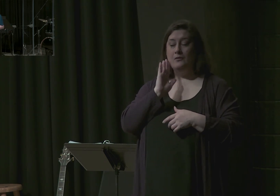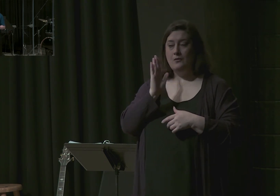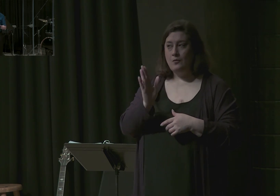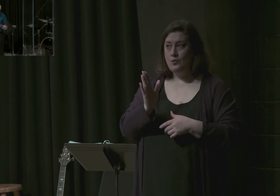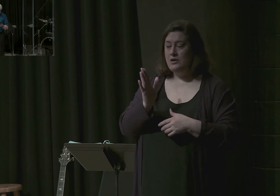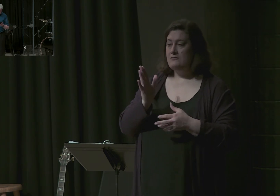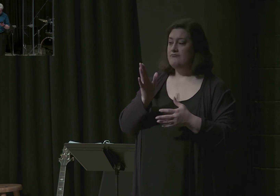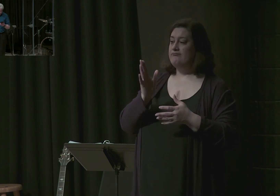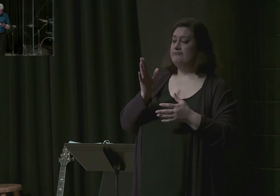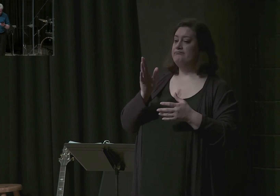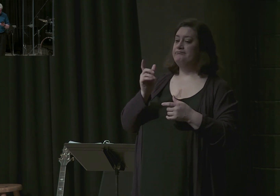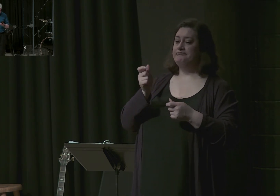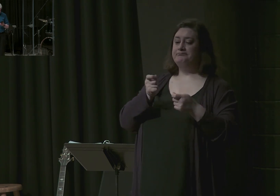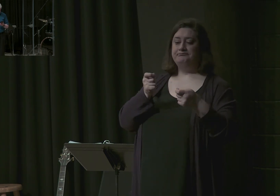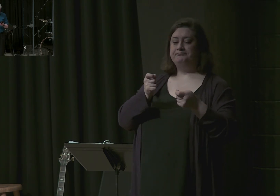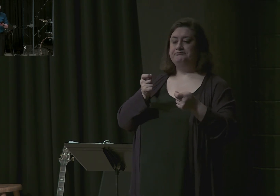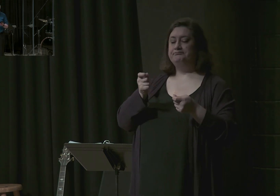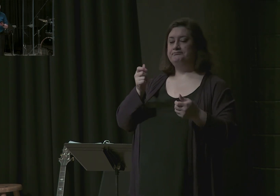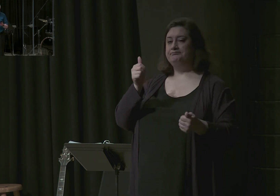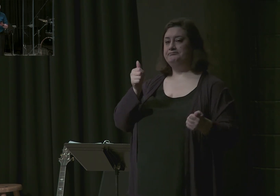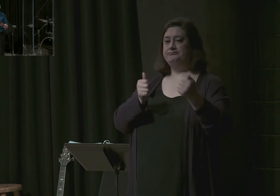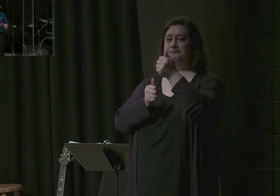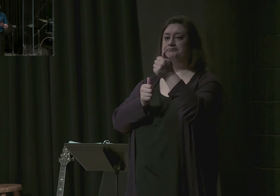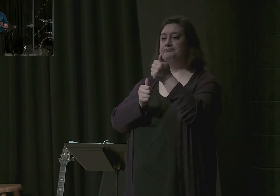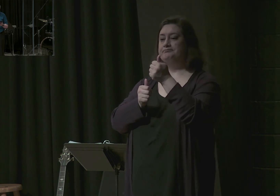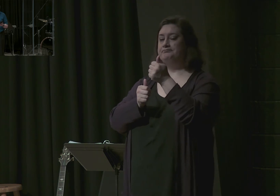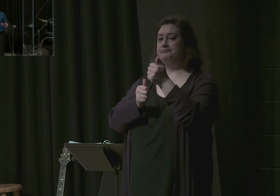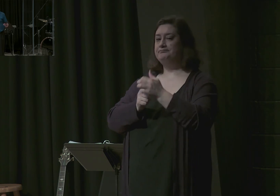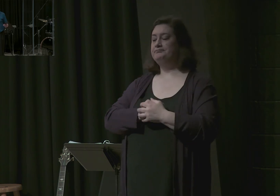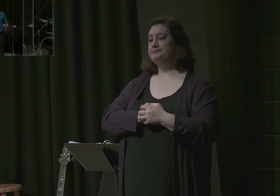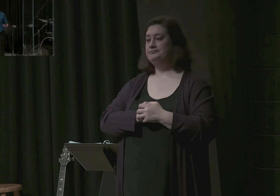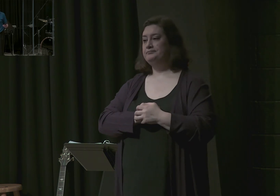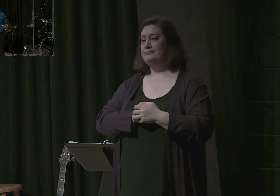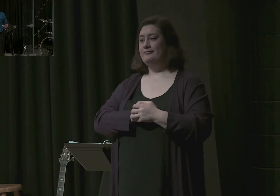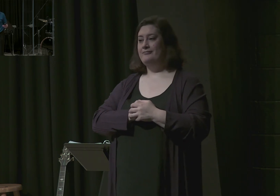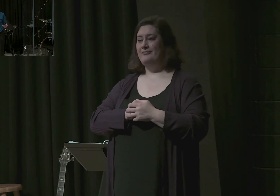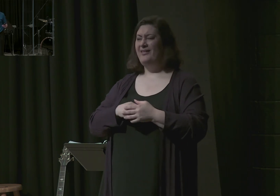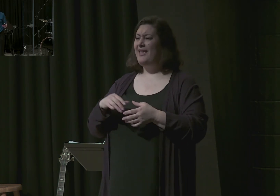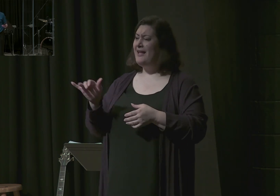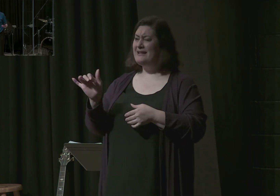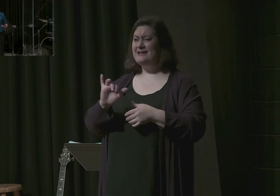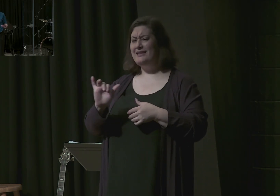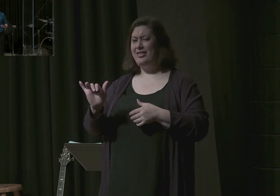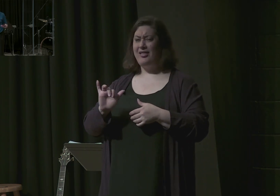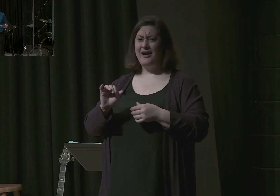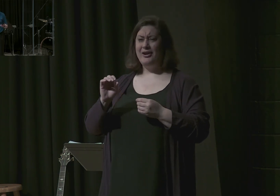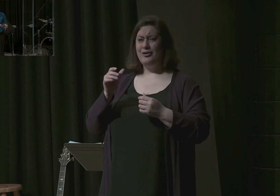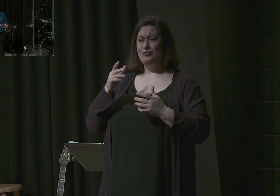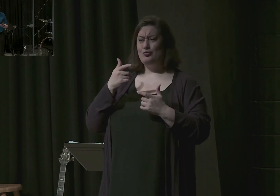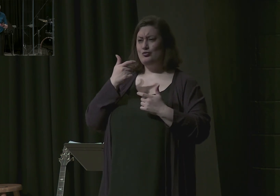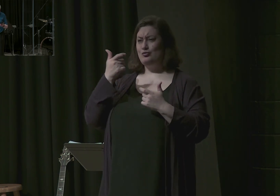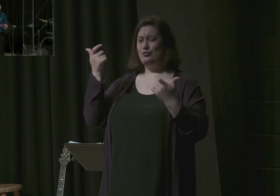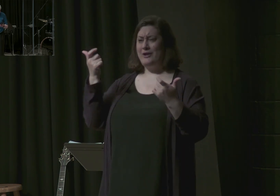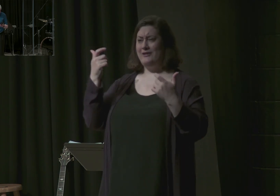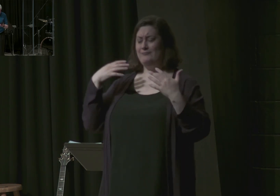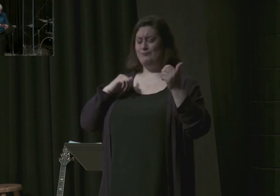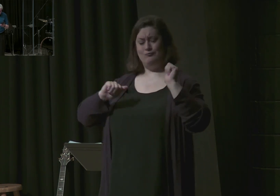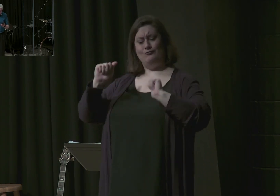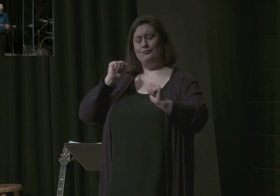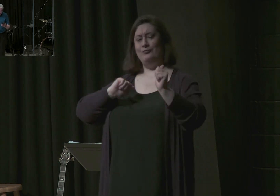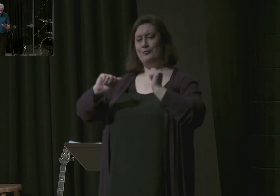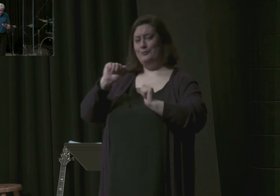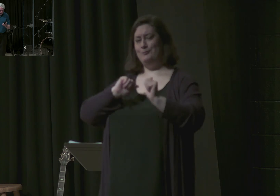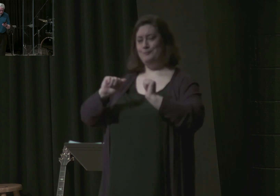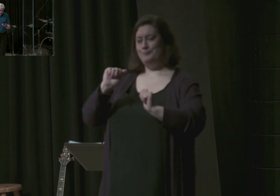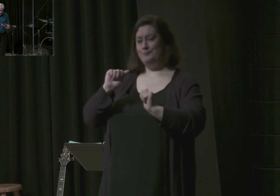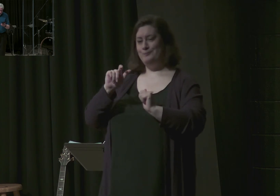going to be bested. He is, after all, this would make a great movie, wouldn't it? He is, after